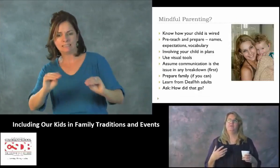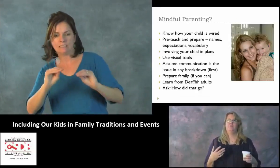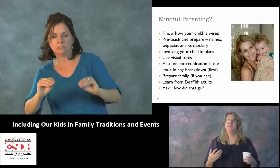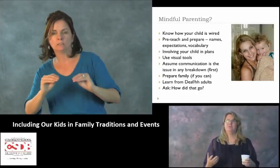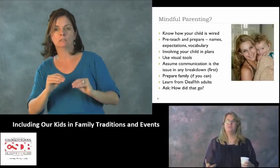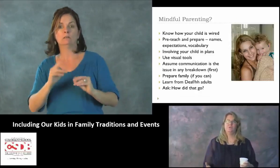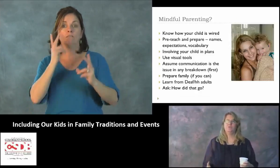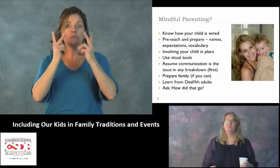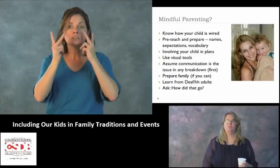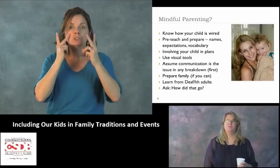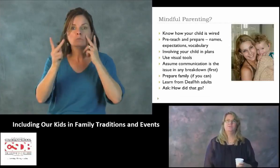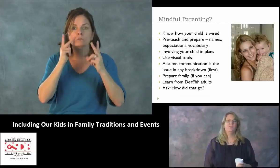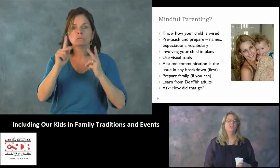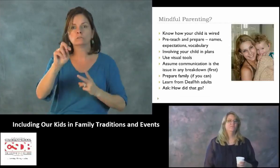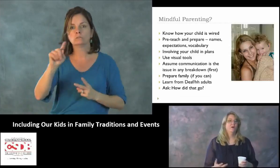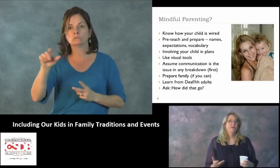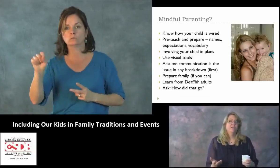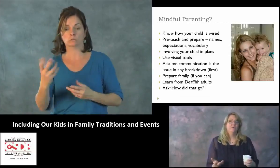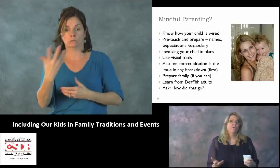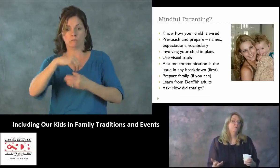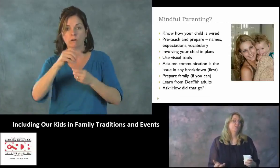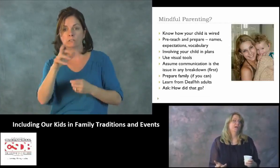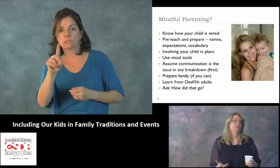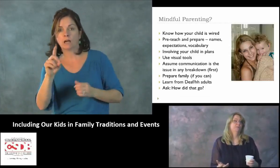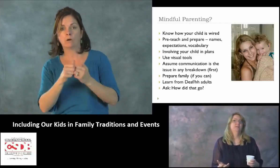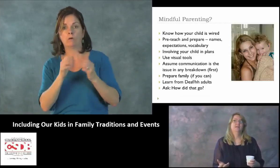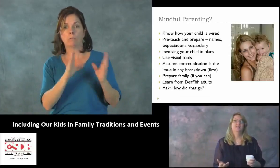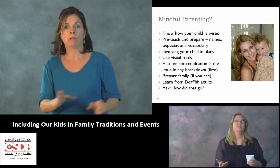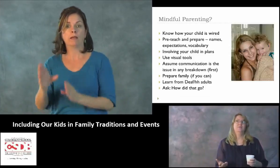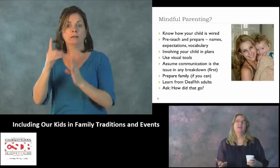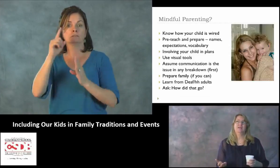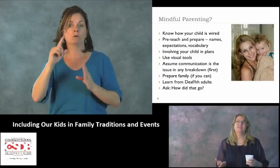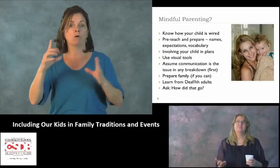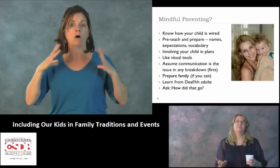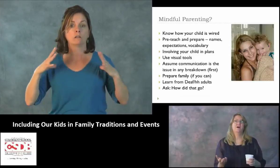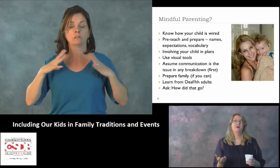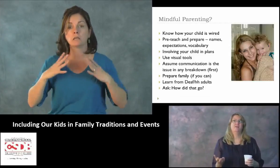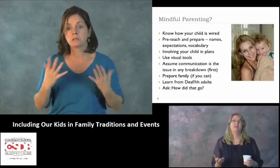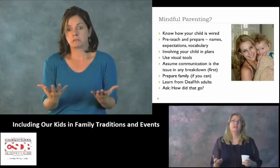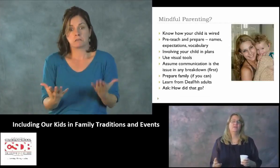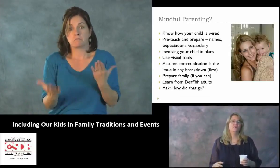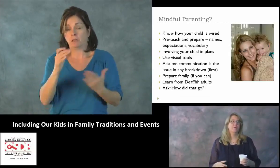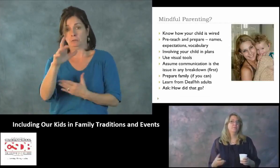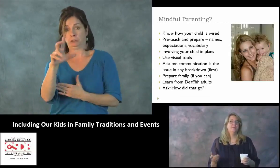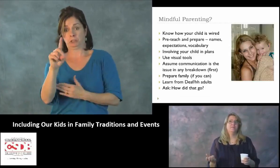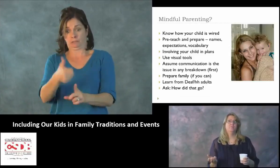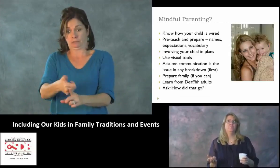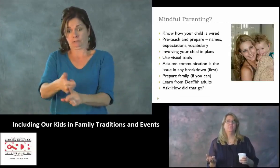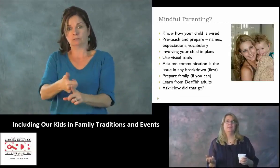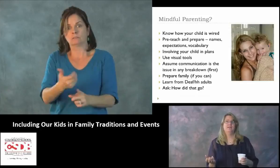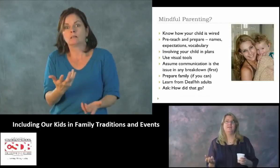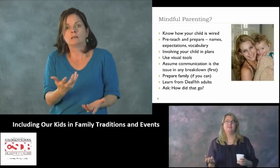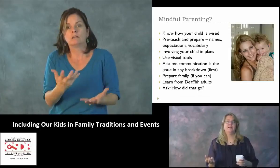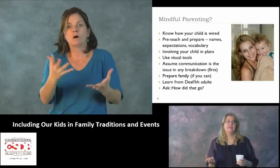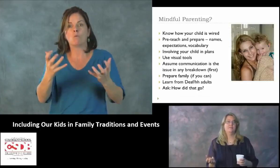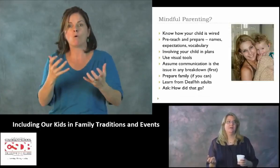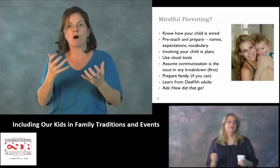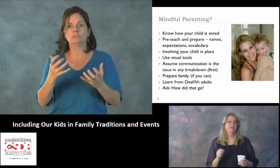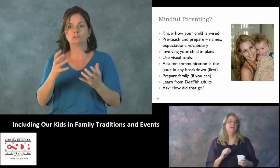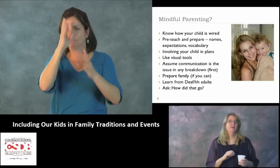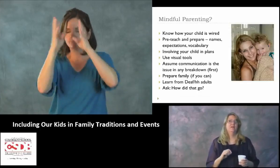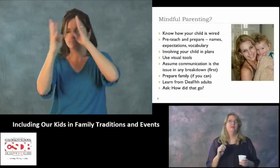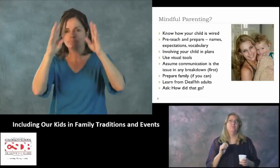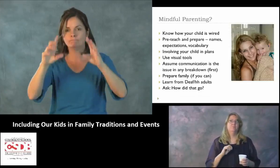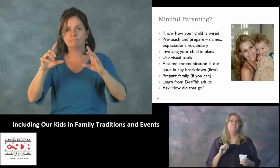Vocabulary, using visual tools, involving your own child in the plans for the holiday. You know, maybe they would really get excited